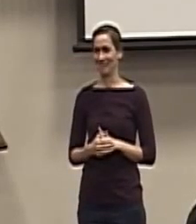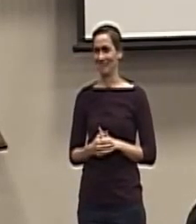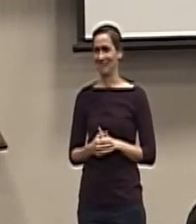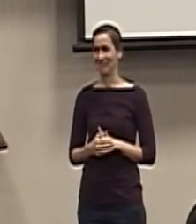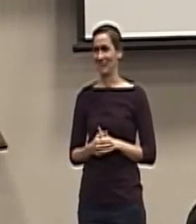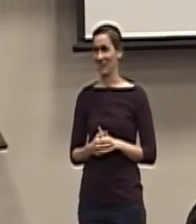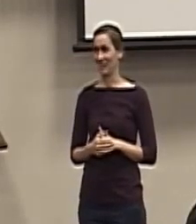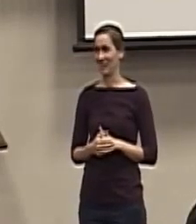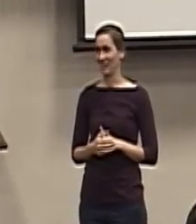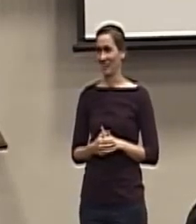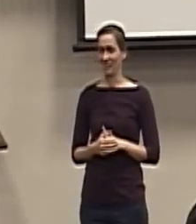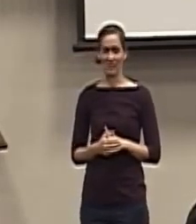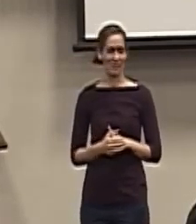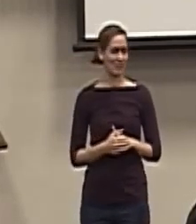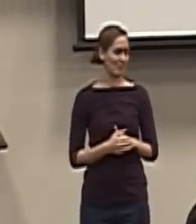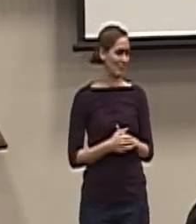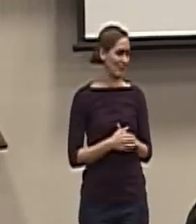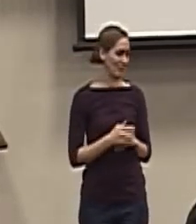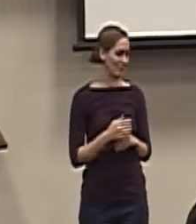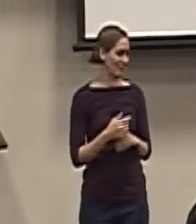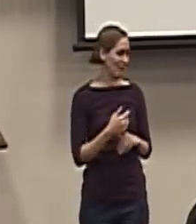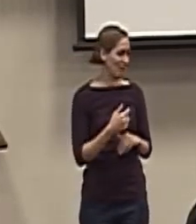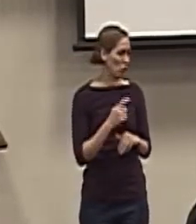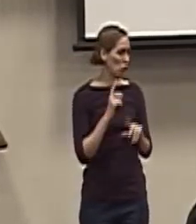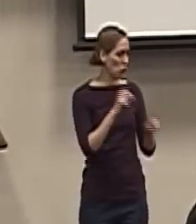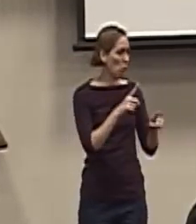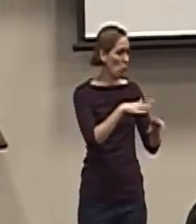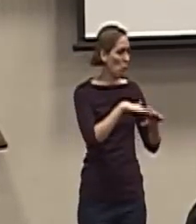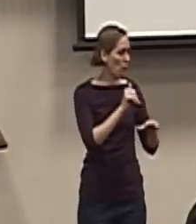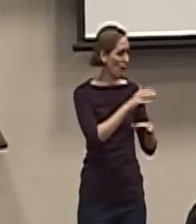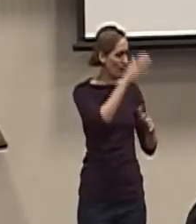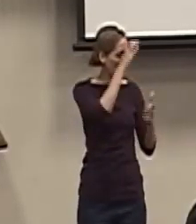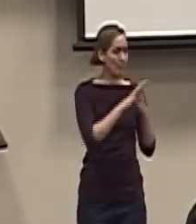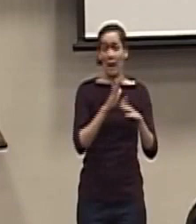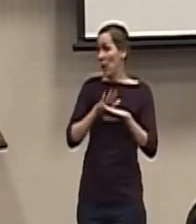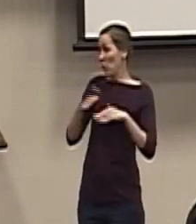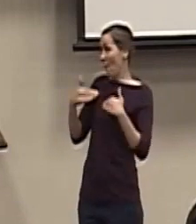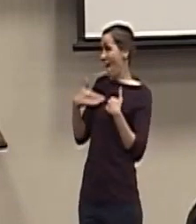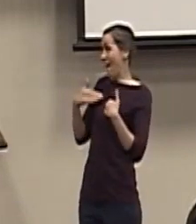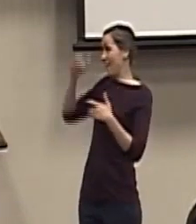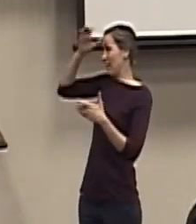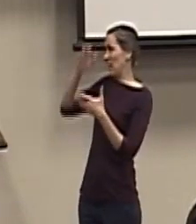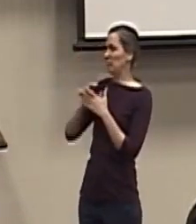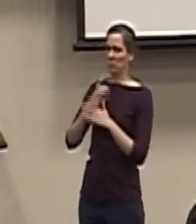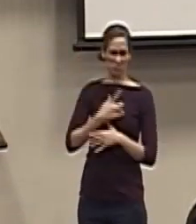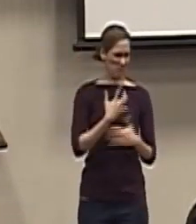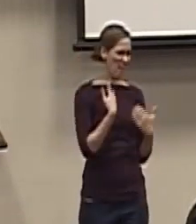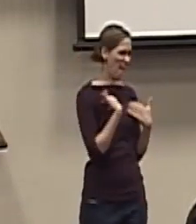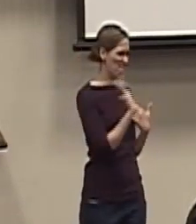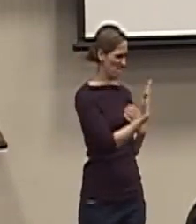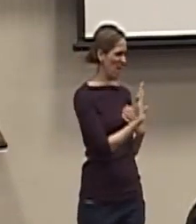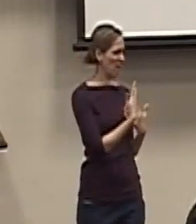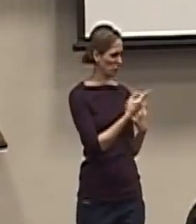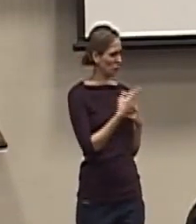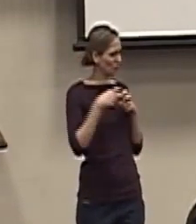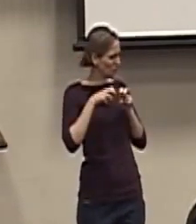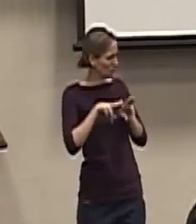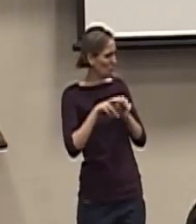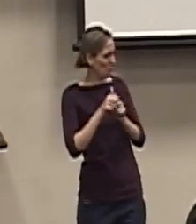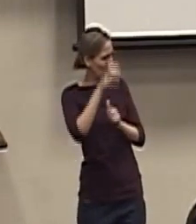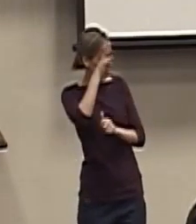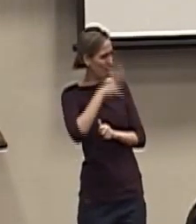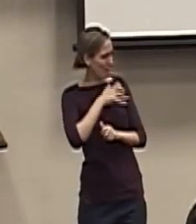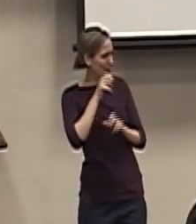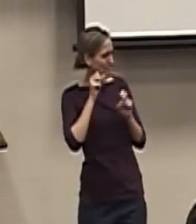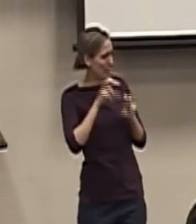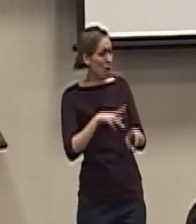"Go call your husband." "Don't have a husband." "I know you've had 5. Now you're sleeping with a guy you're not married to." You know, I've been wondering about something